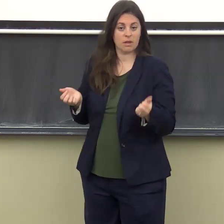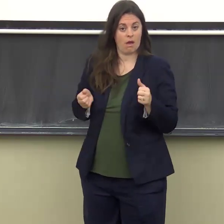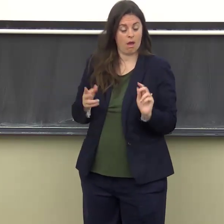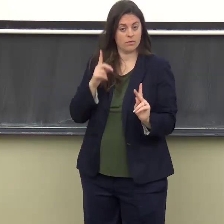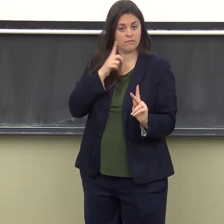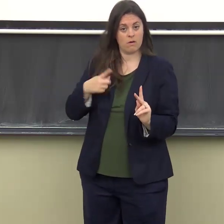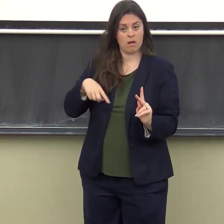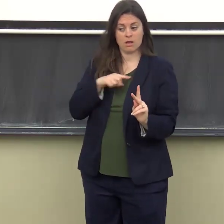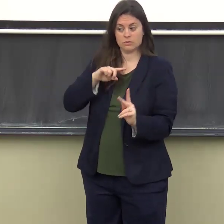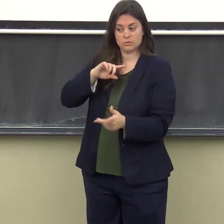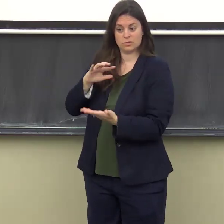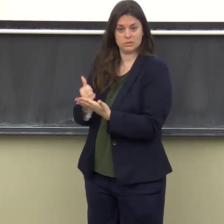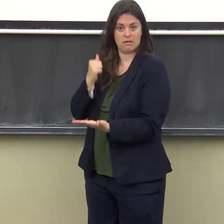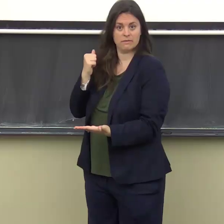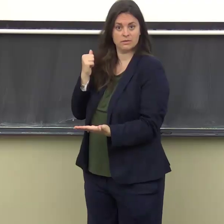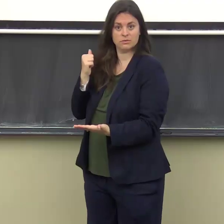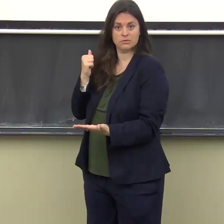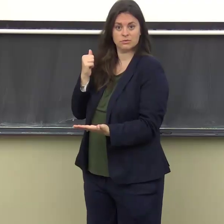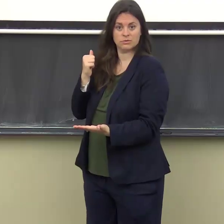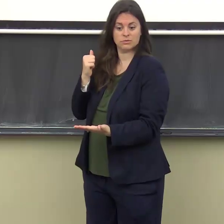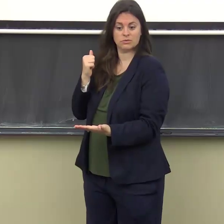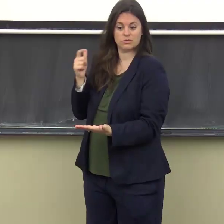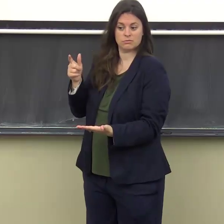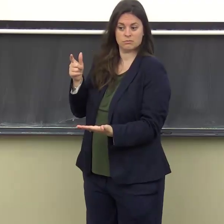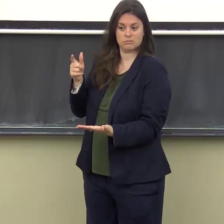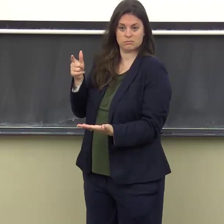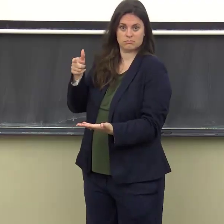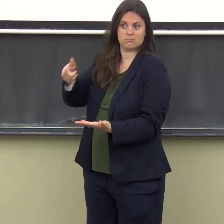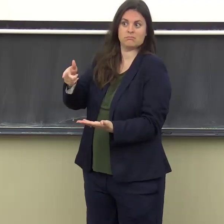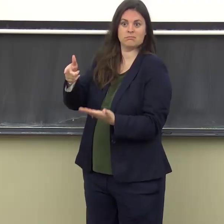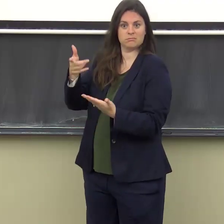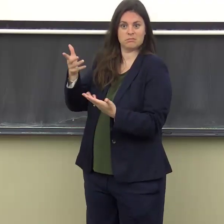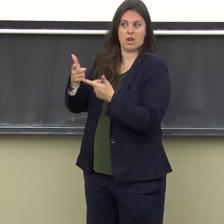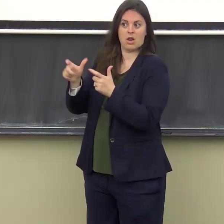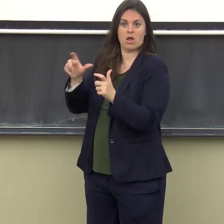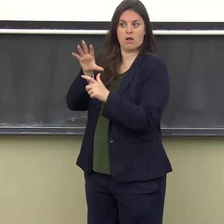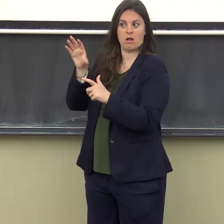salvage what we can from what is offered by the large companies,